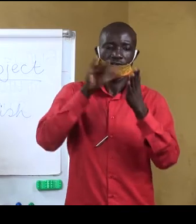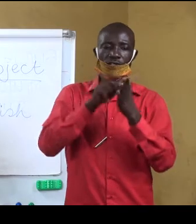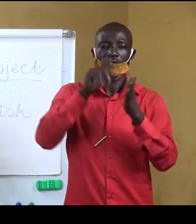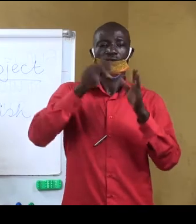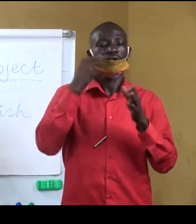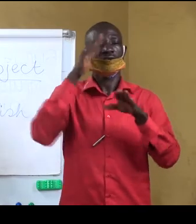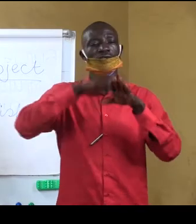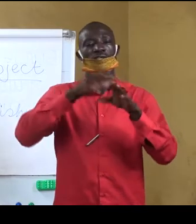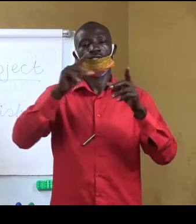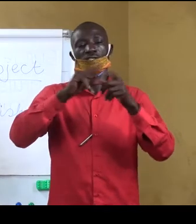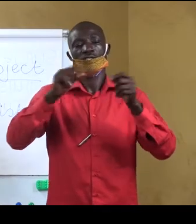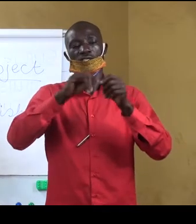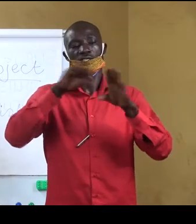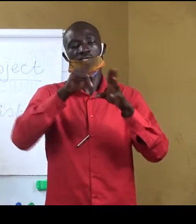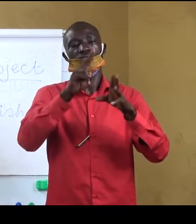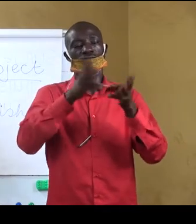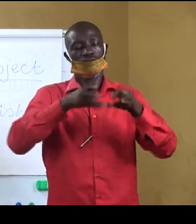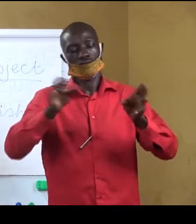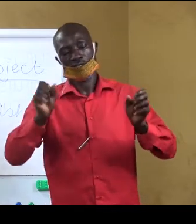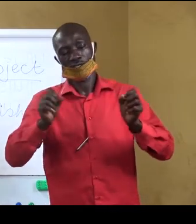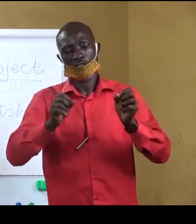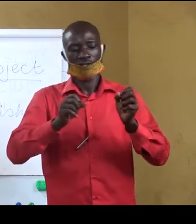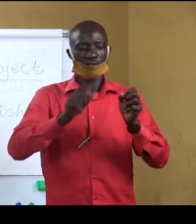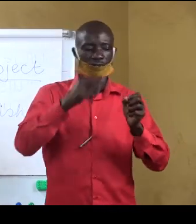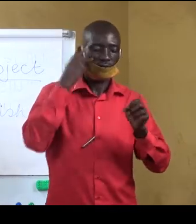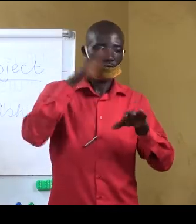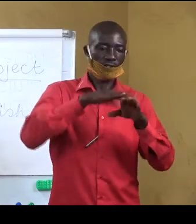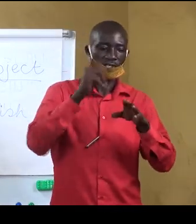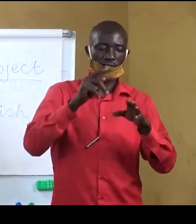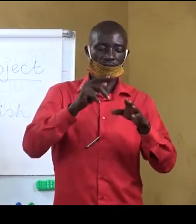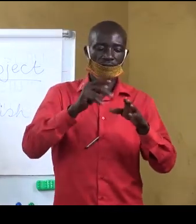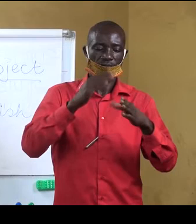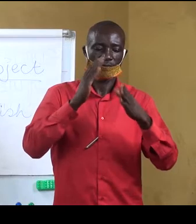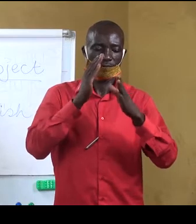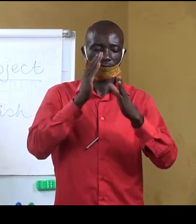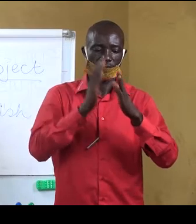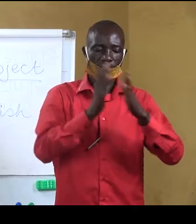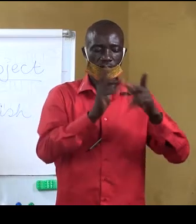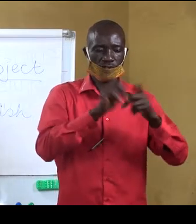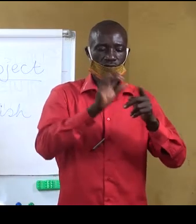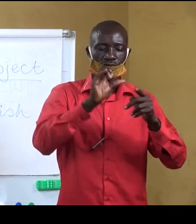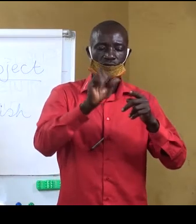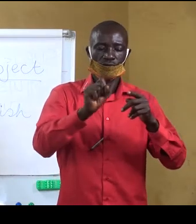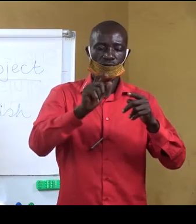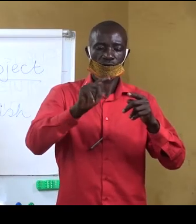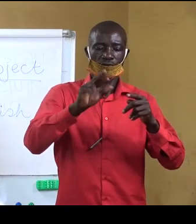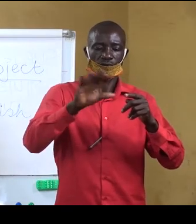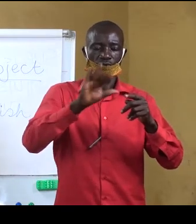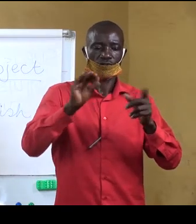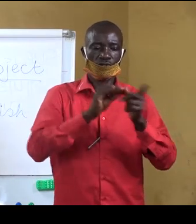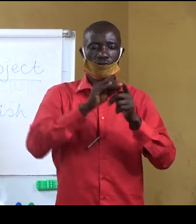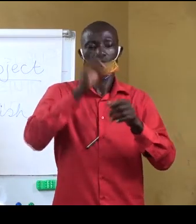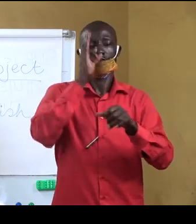look at sentences 2 ways. Either you look at them according to structure or you look at them according to